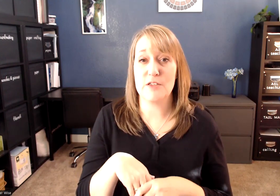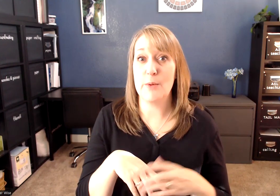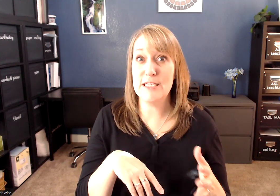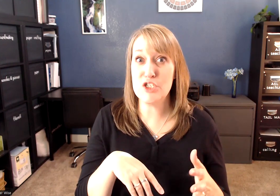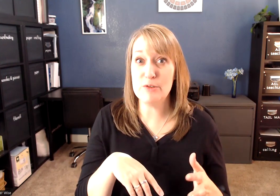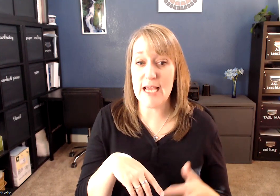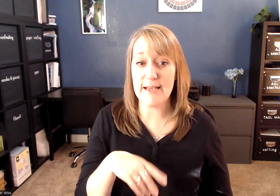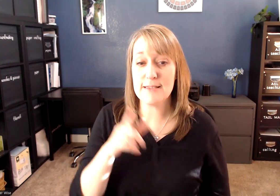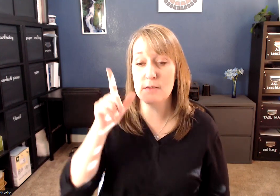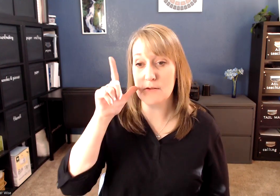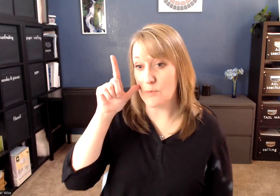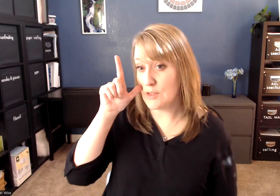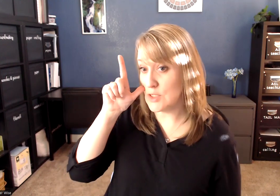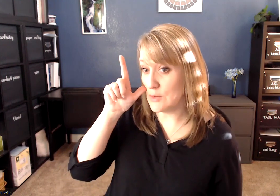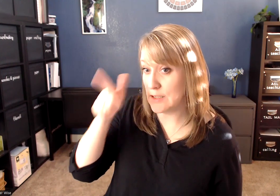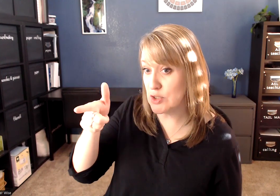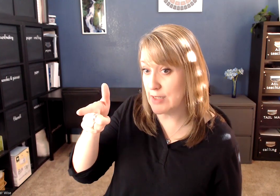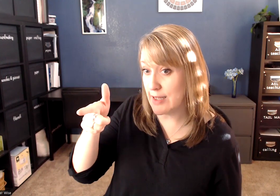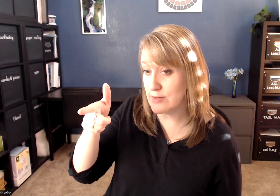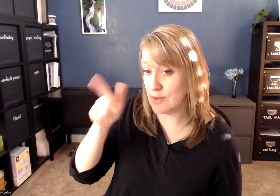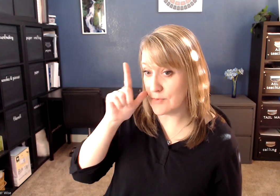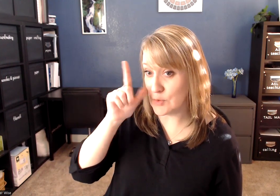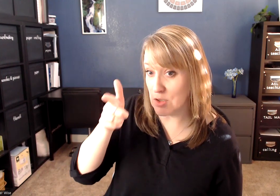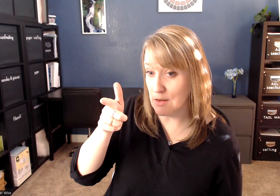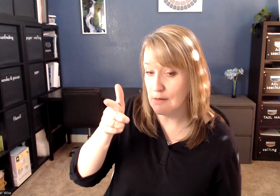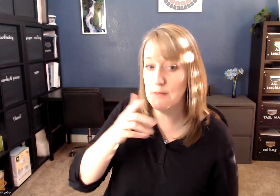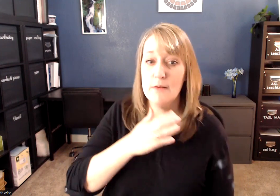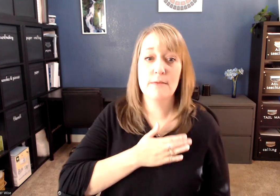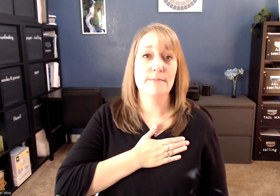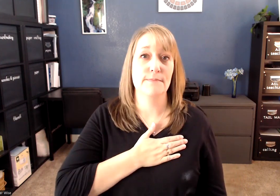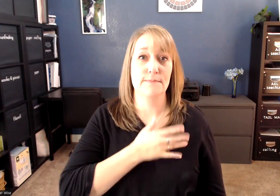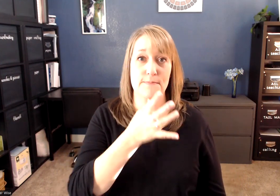So in 2 days. So we're going to do in 2 days, 2 days future.